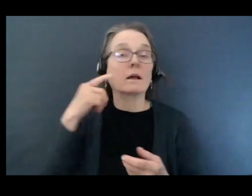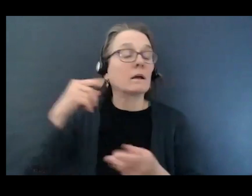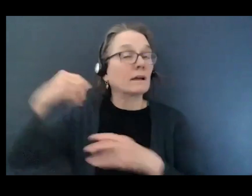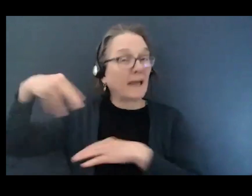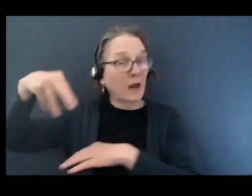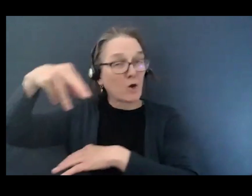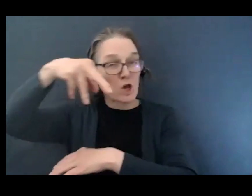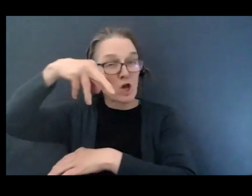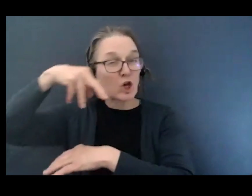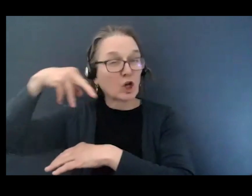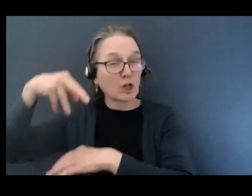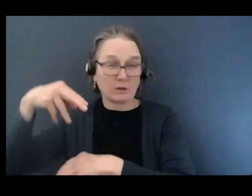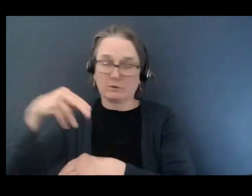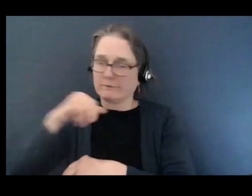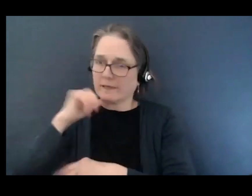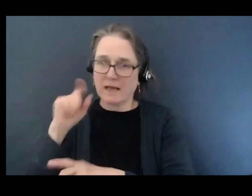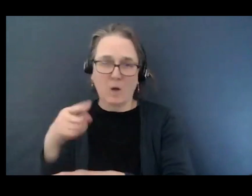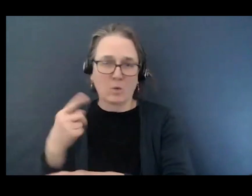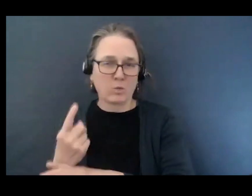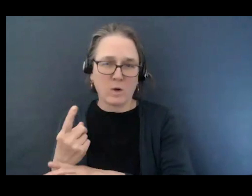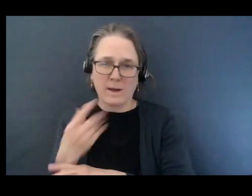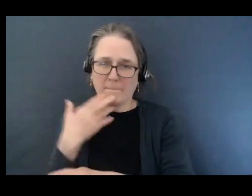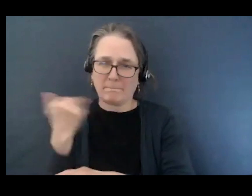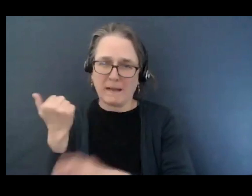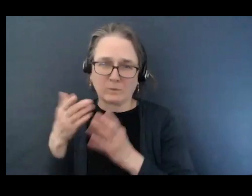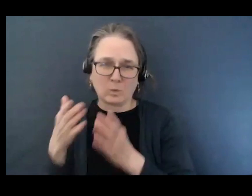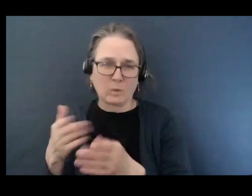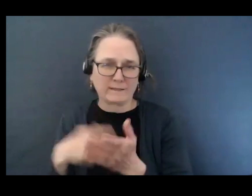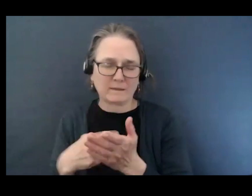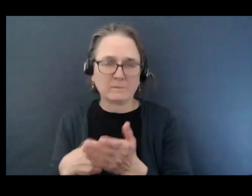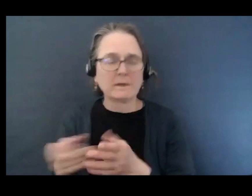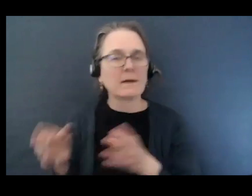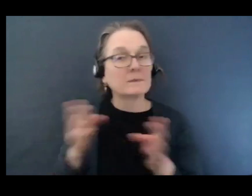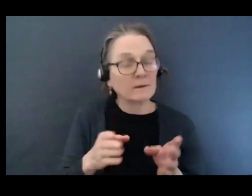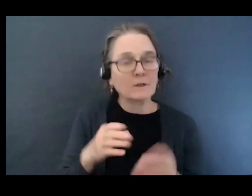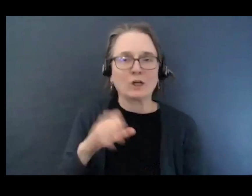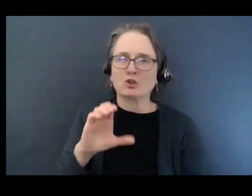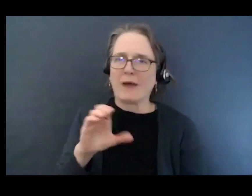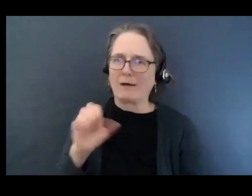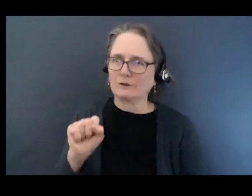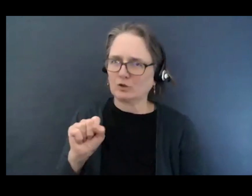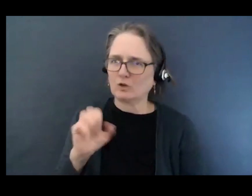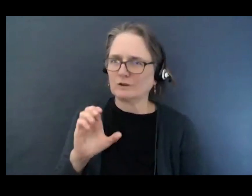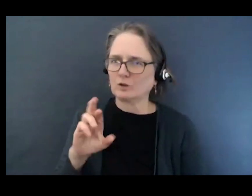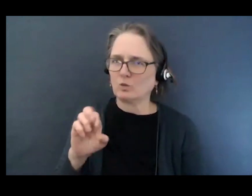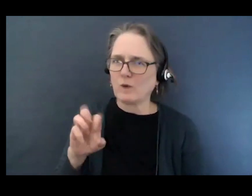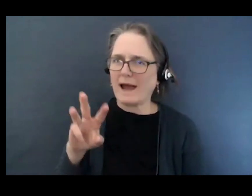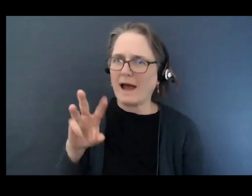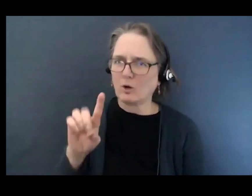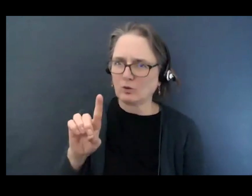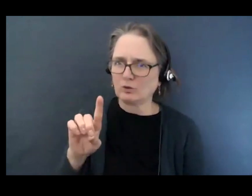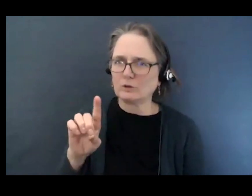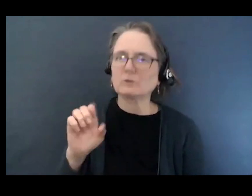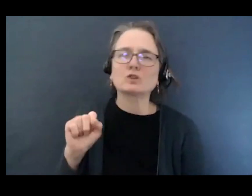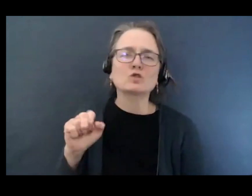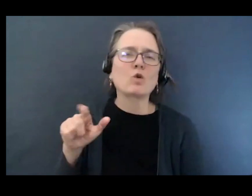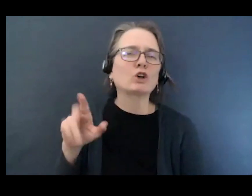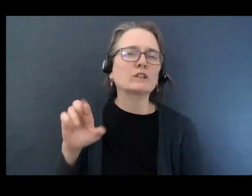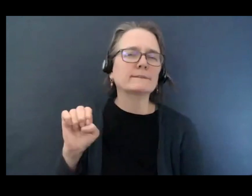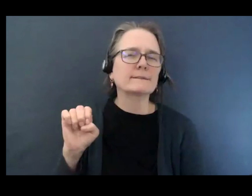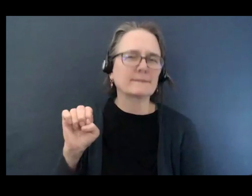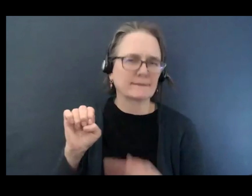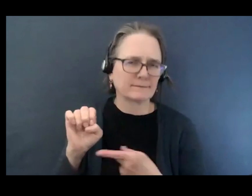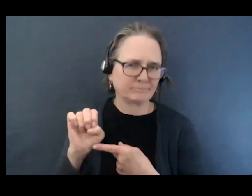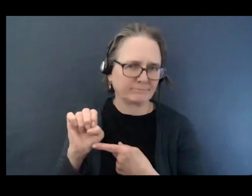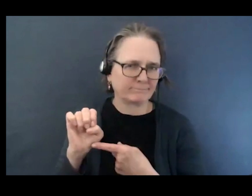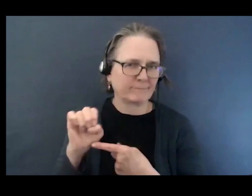crowdsourced data, so important. I think it was first done in a suburb of Osaka, Japan, called Suisun City.